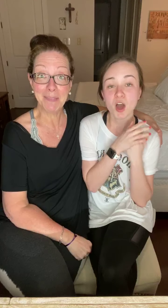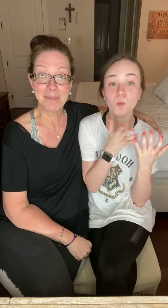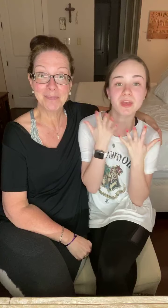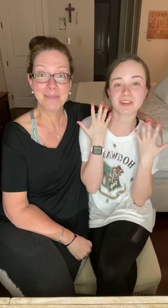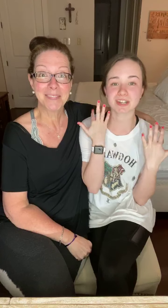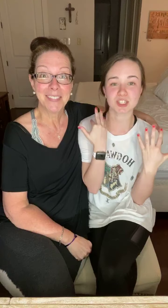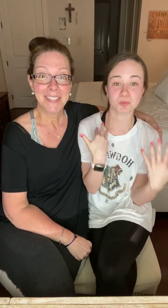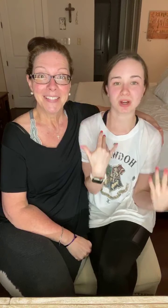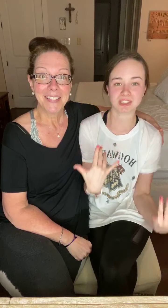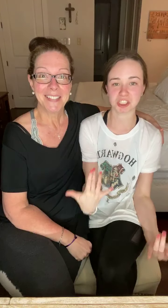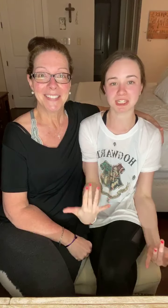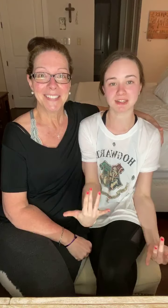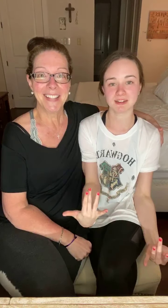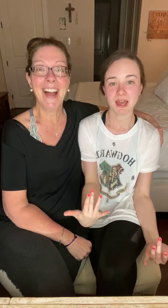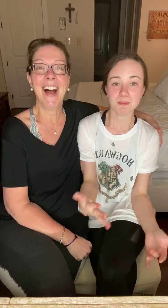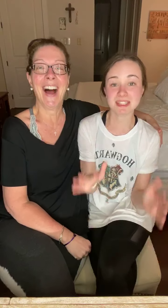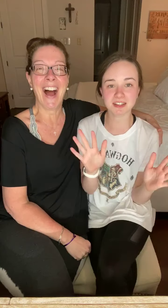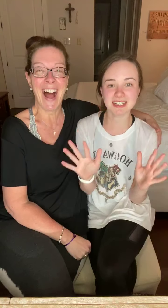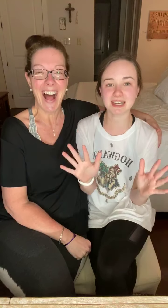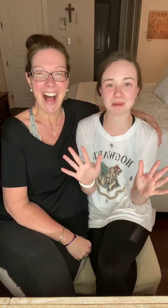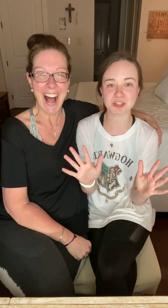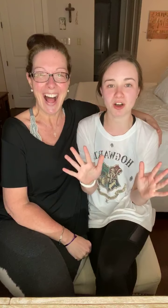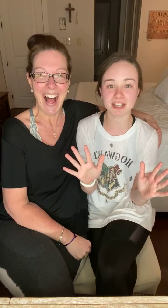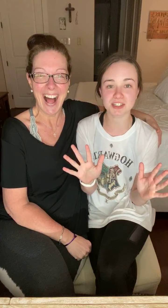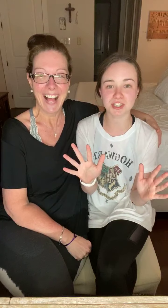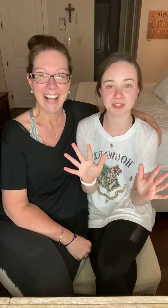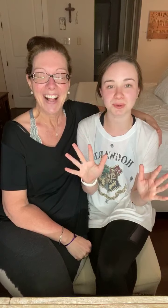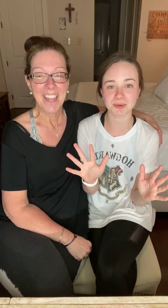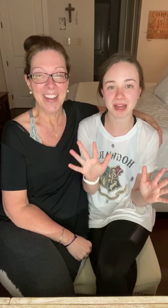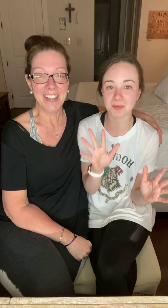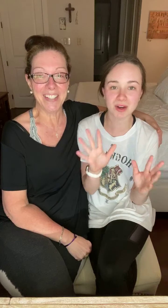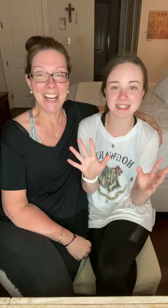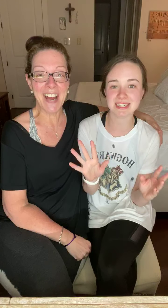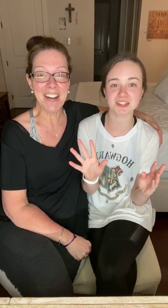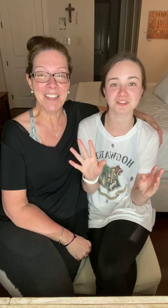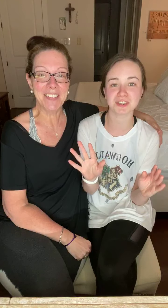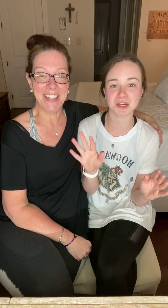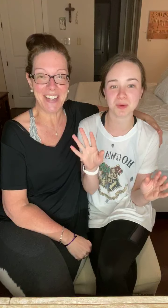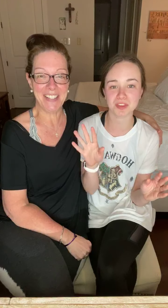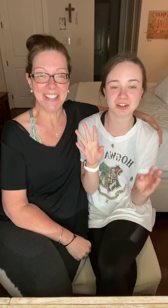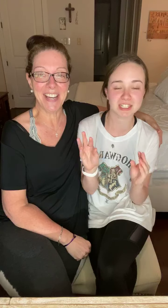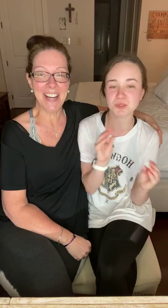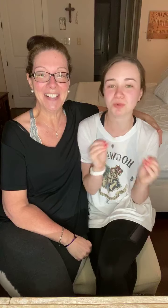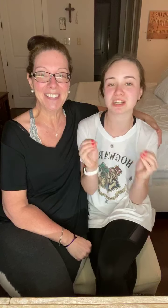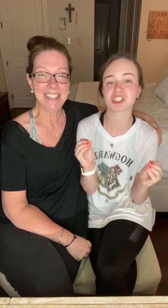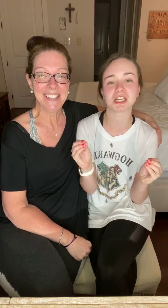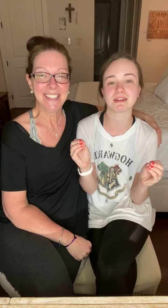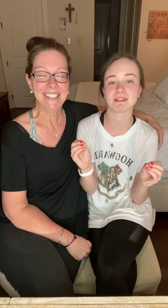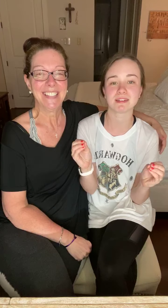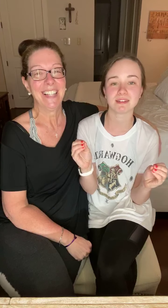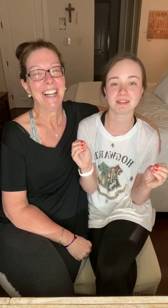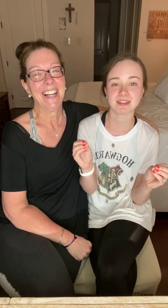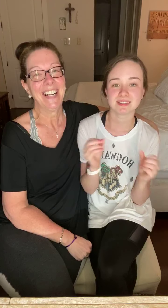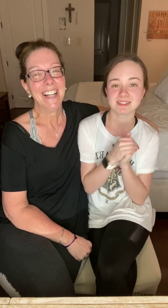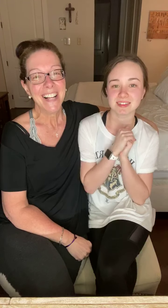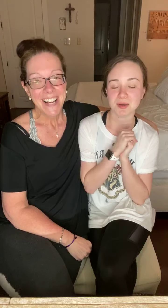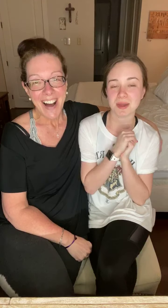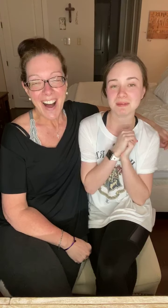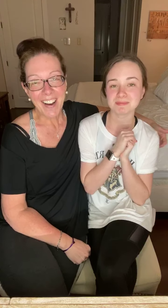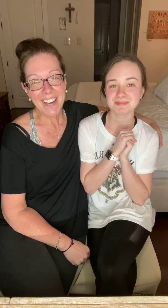With your expression. Miss Glenda, I'm talking to you. There you want to see your video with your expression. All right,